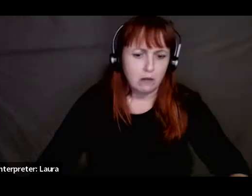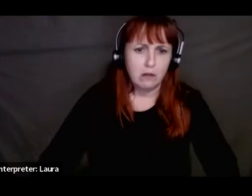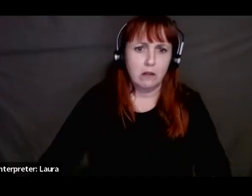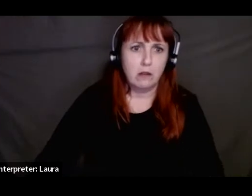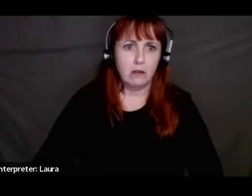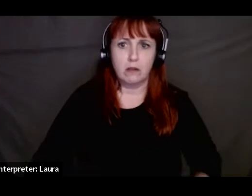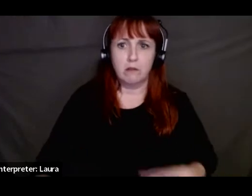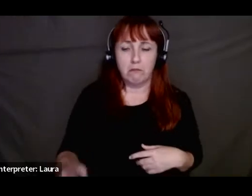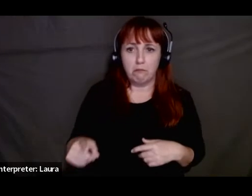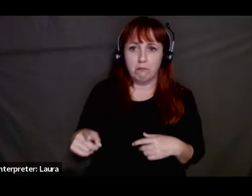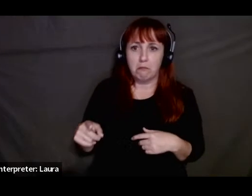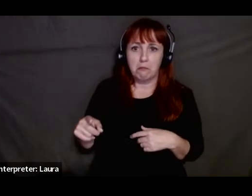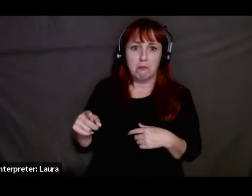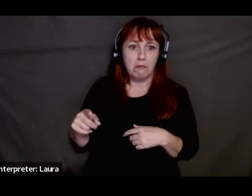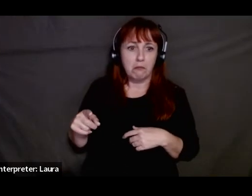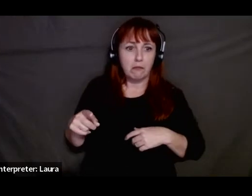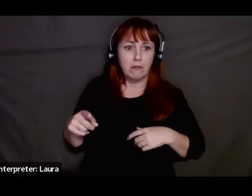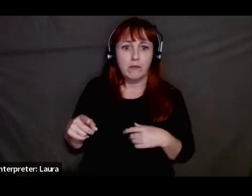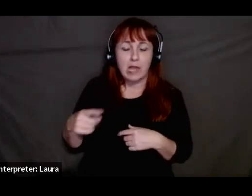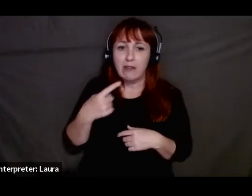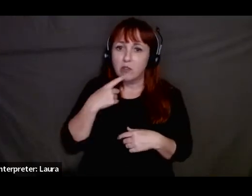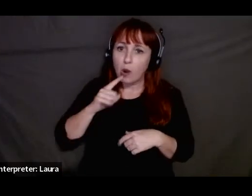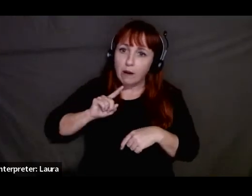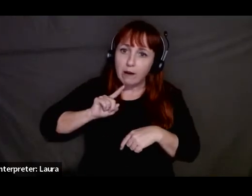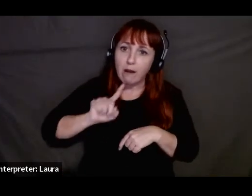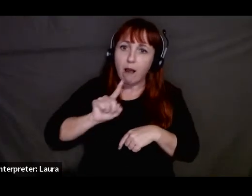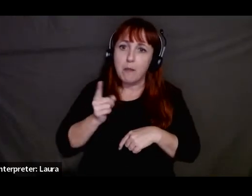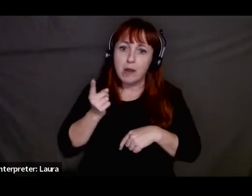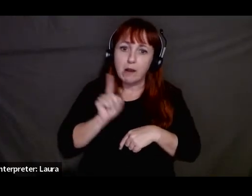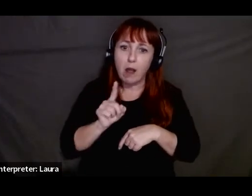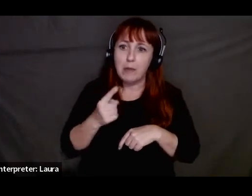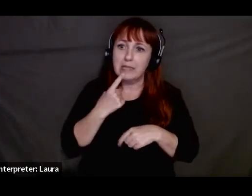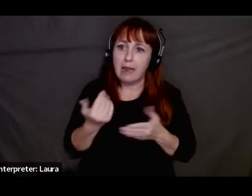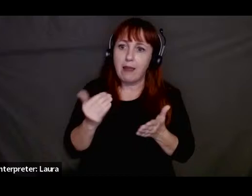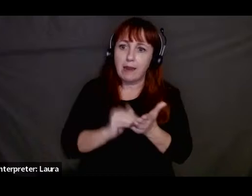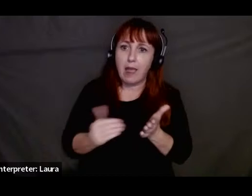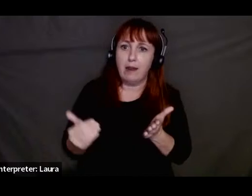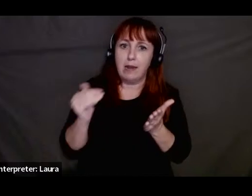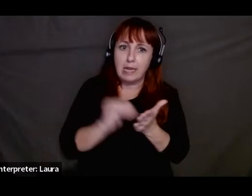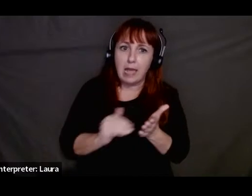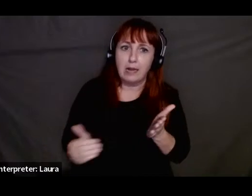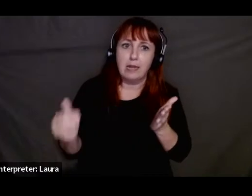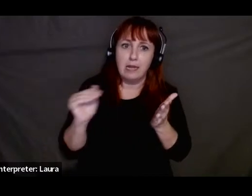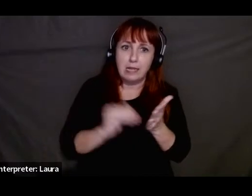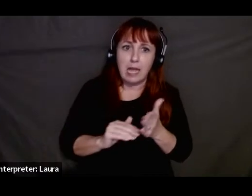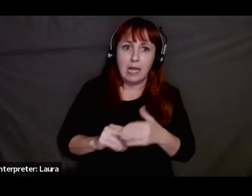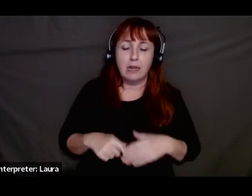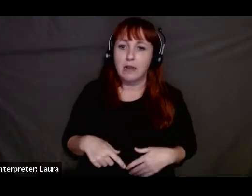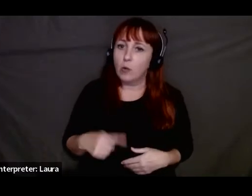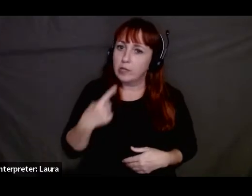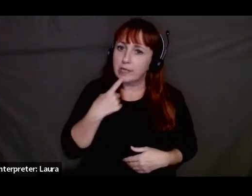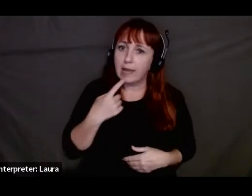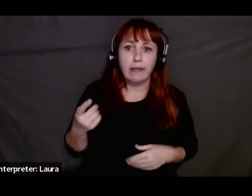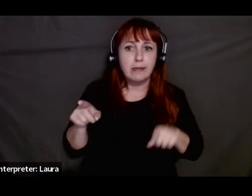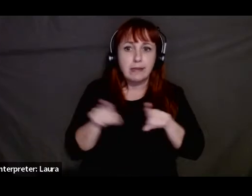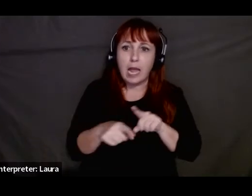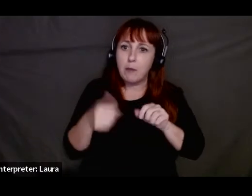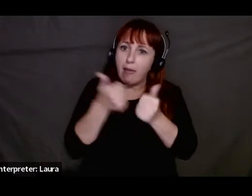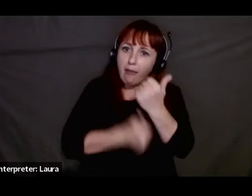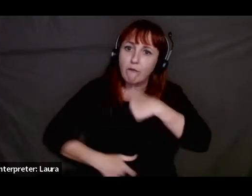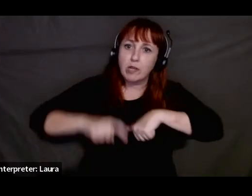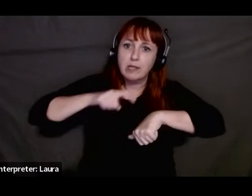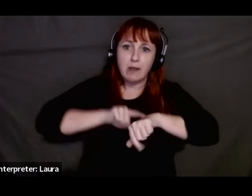I gotta come again. Say the same thing over and over. And it's gonna be rubber stamped all the way through. We all